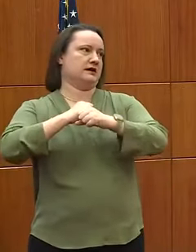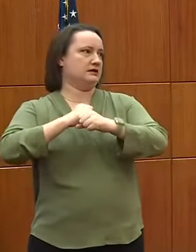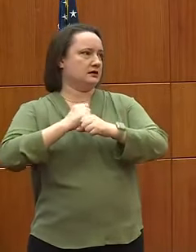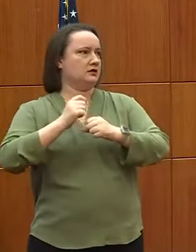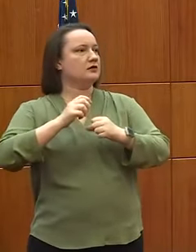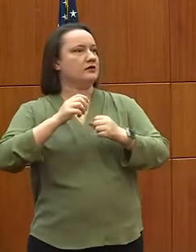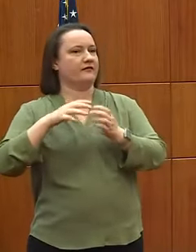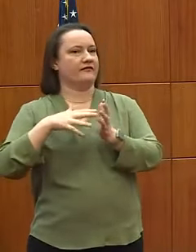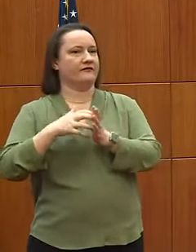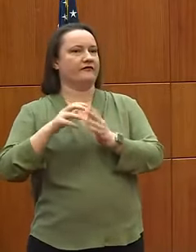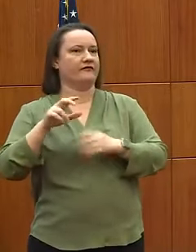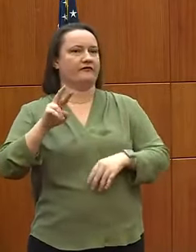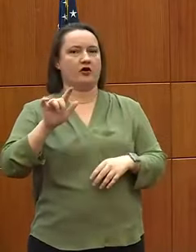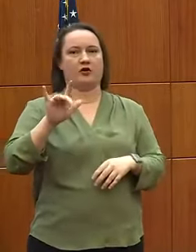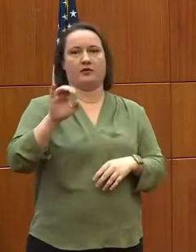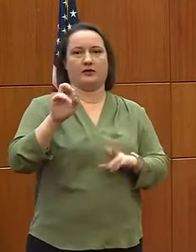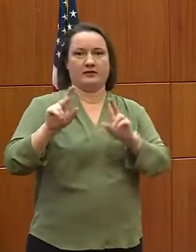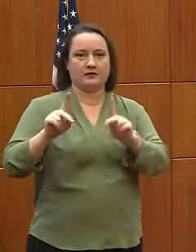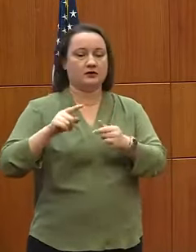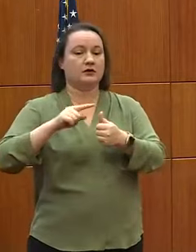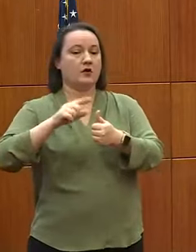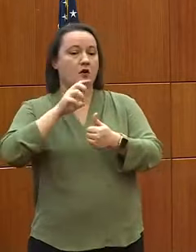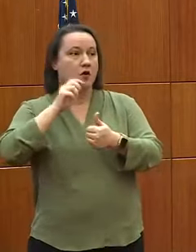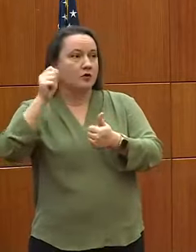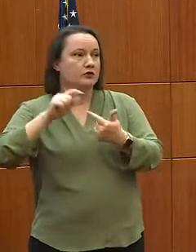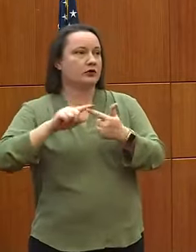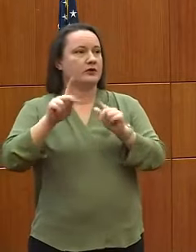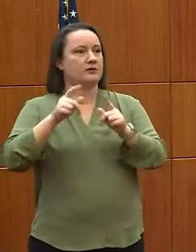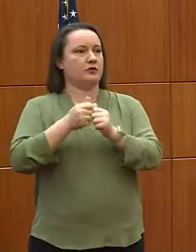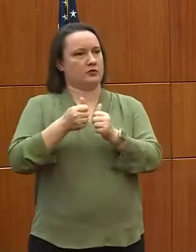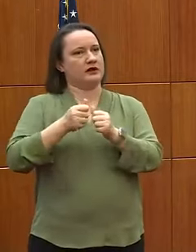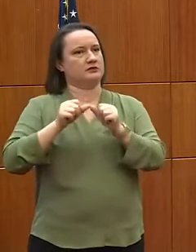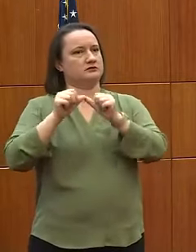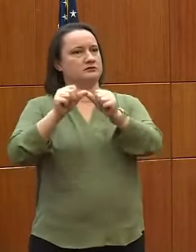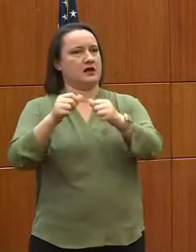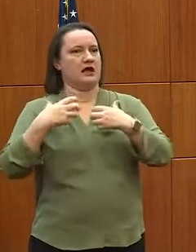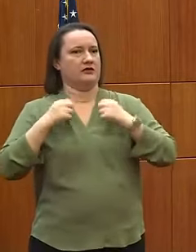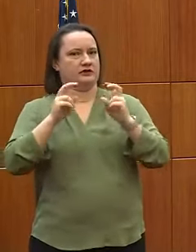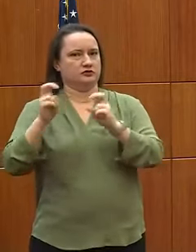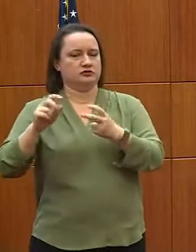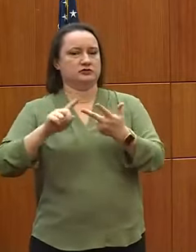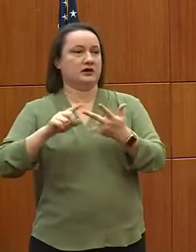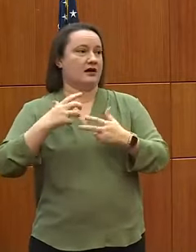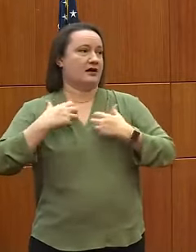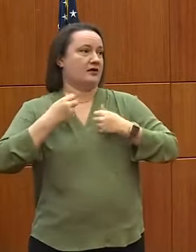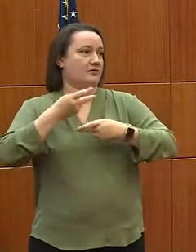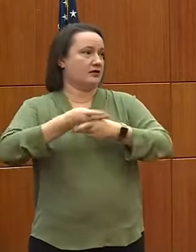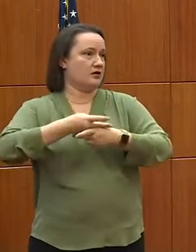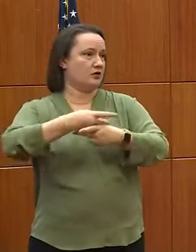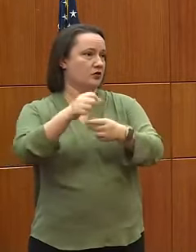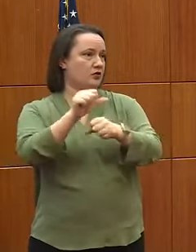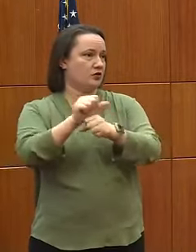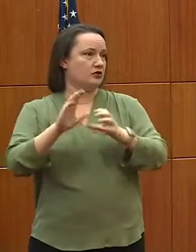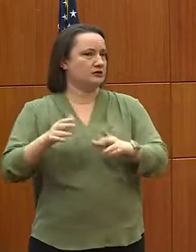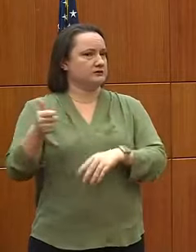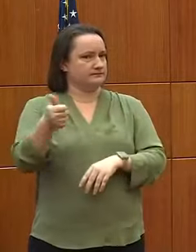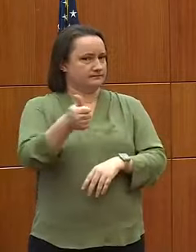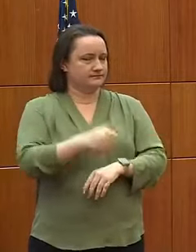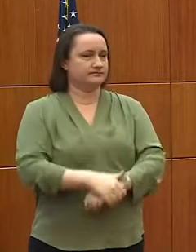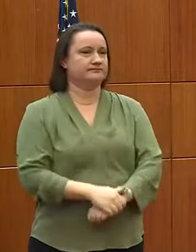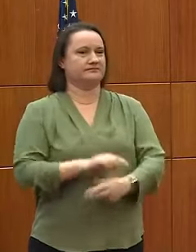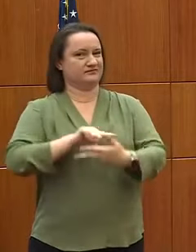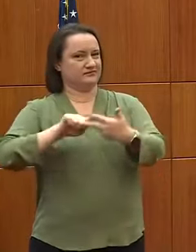people, people with underlying health conditions, and our healthcare workers themselves. We need